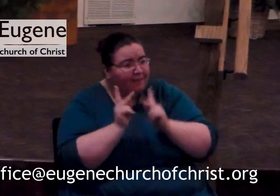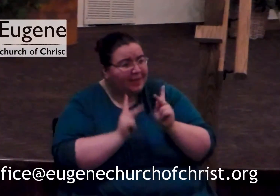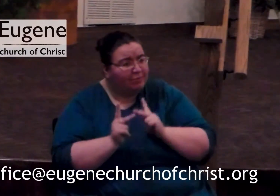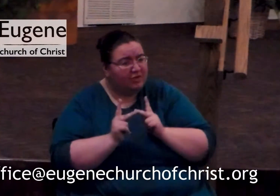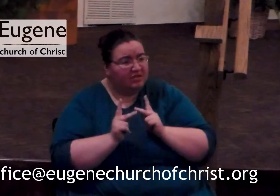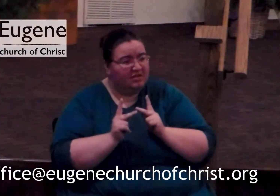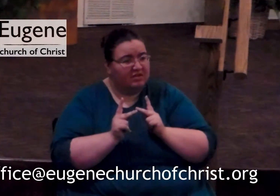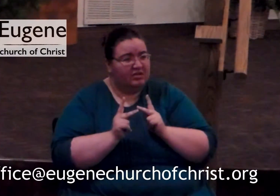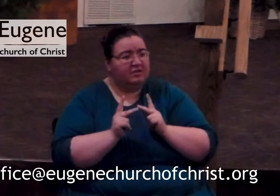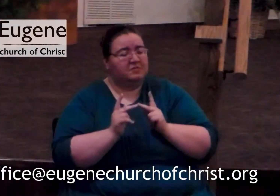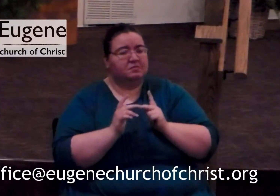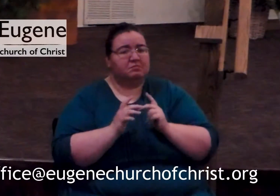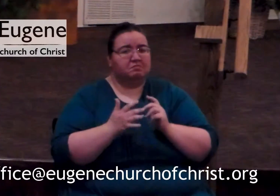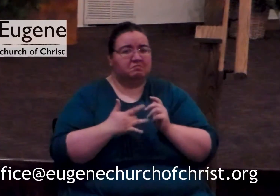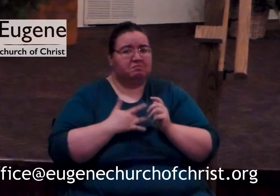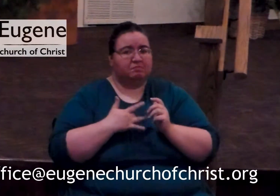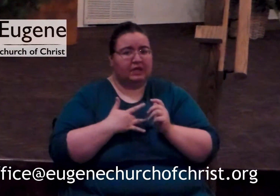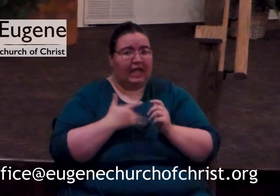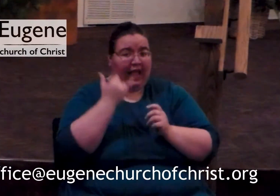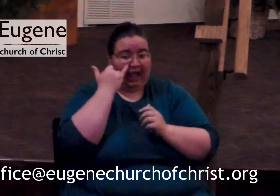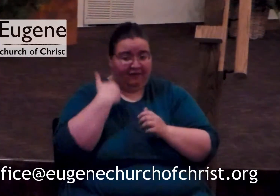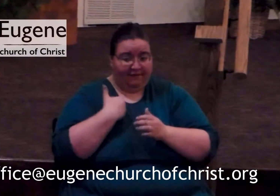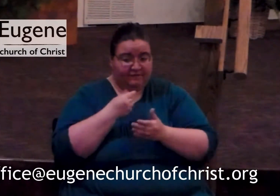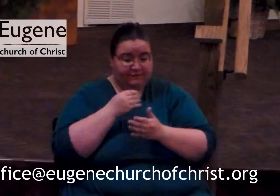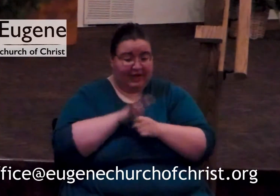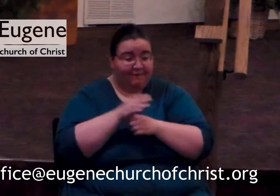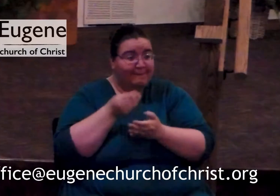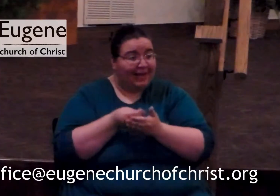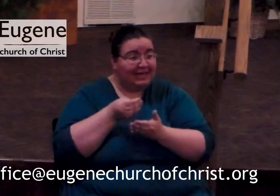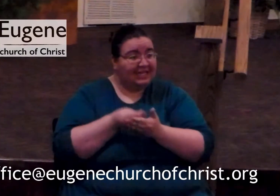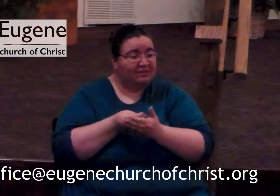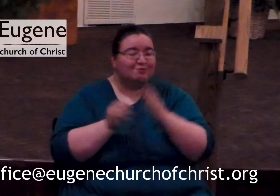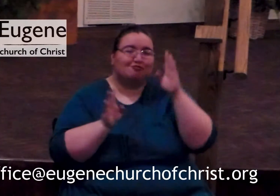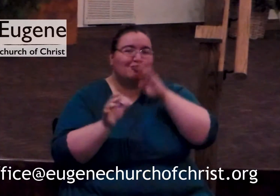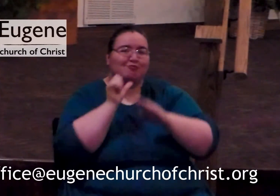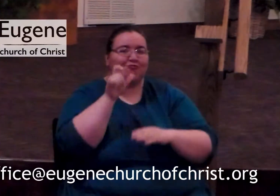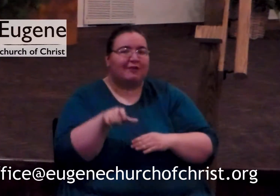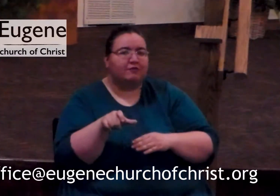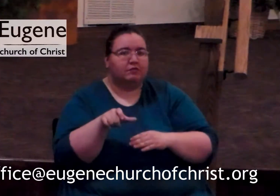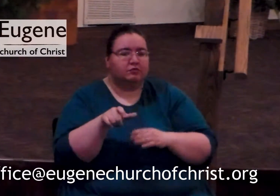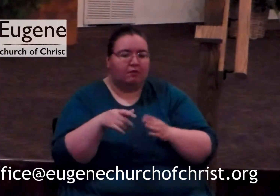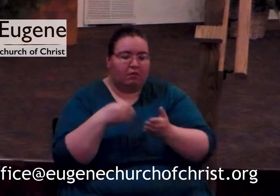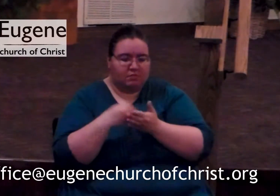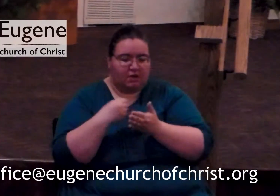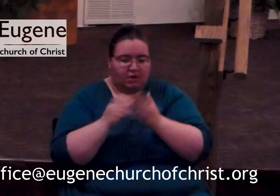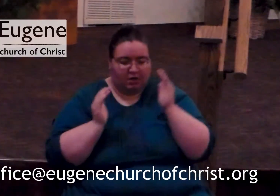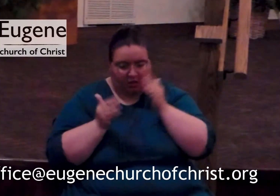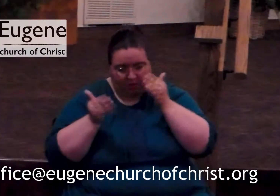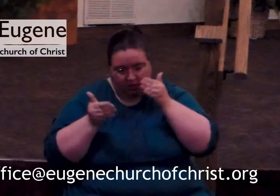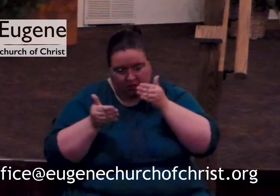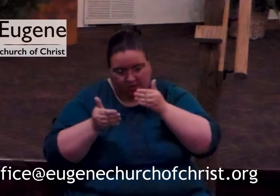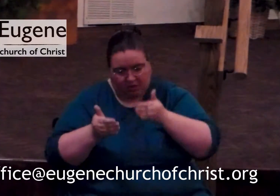have enough money, I don't have to worry about anything else. And if you have not yet figured this out, there is never